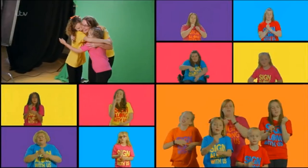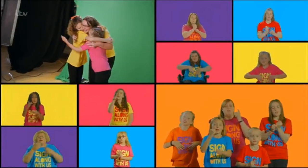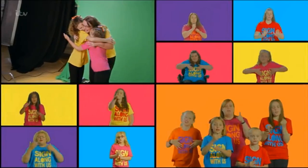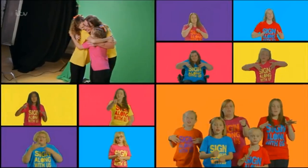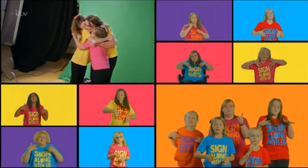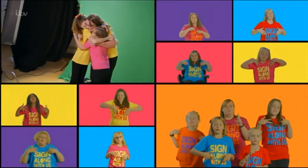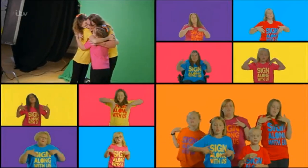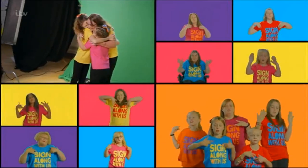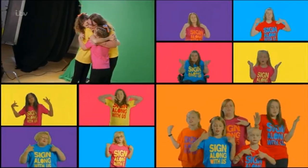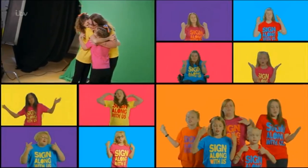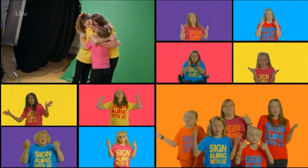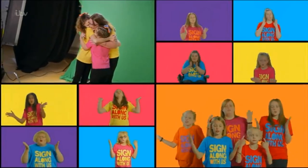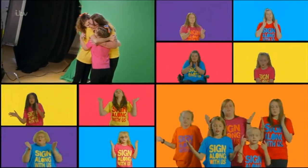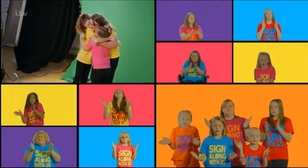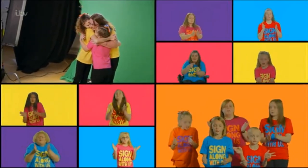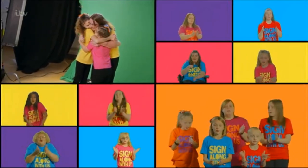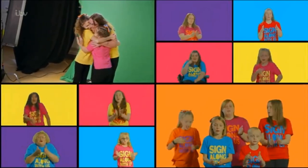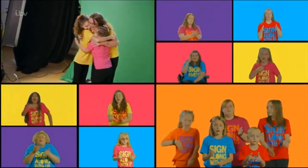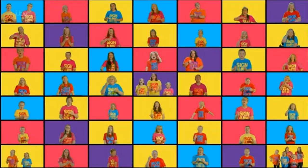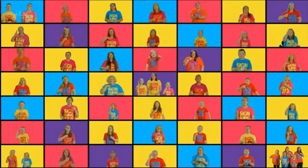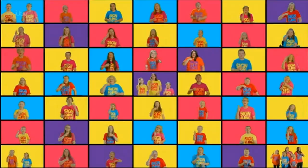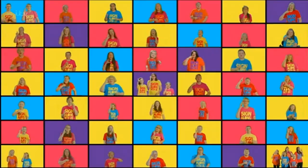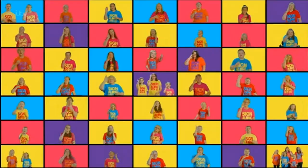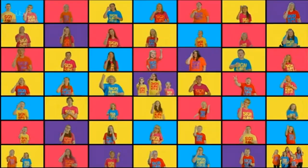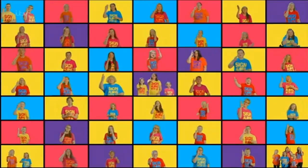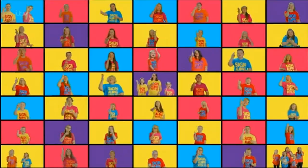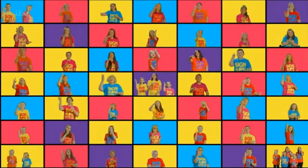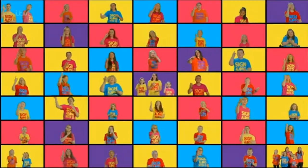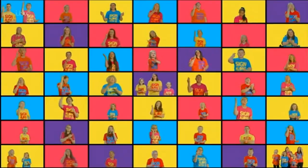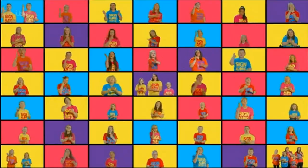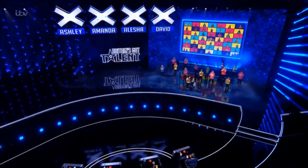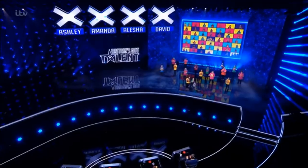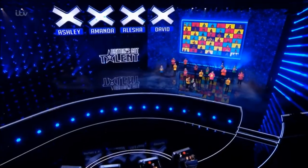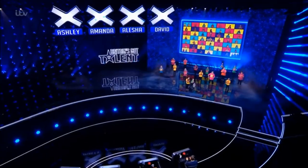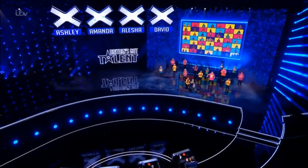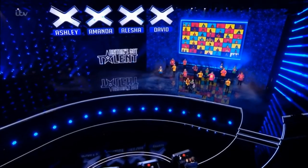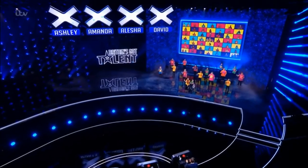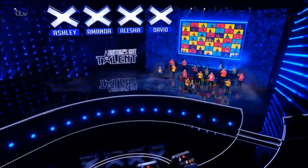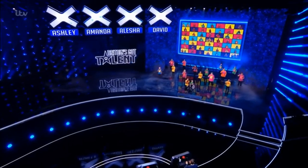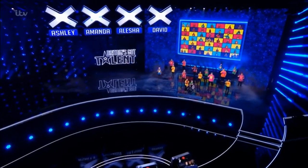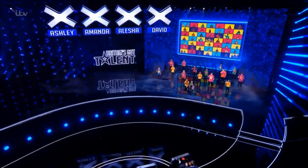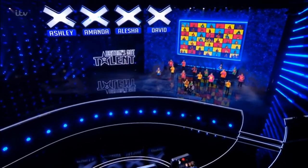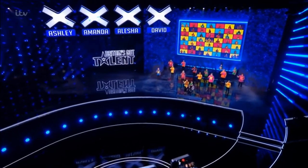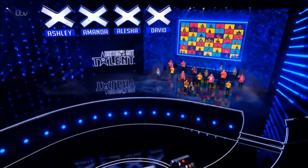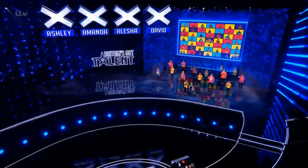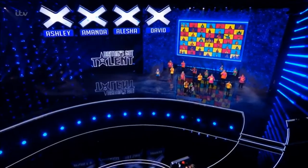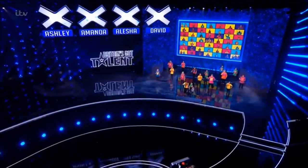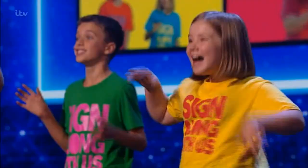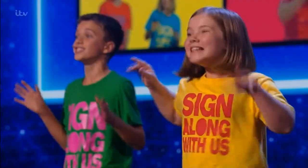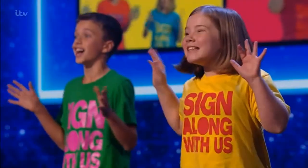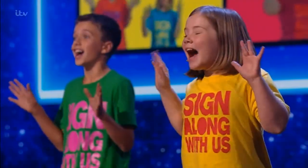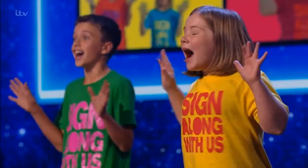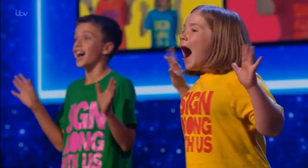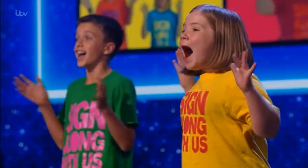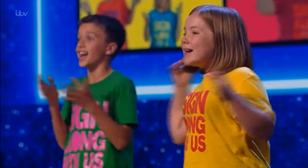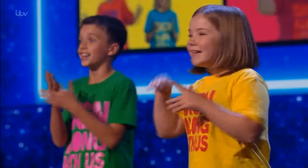you feel so small. And I see your true colors shining.